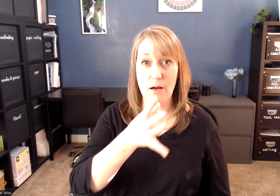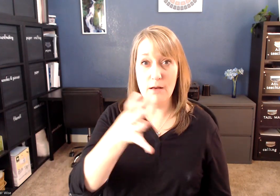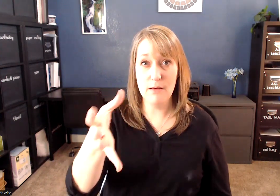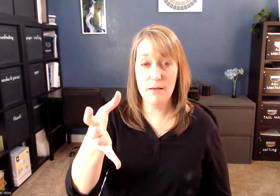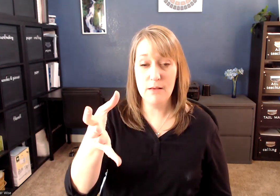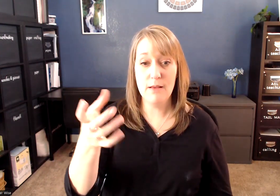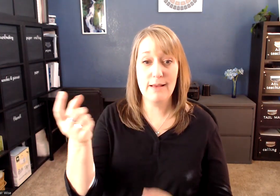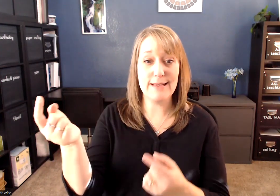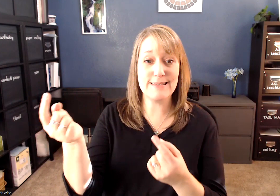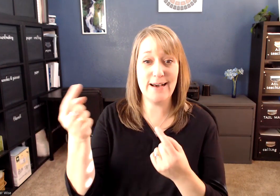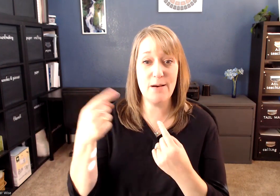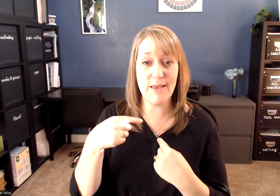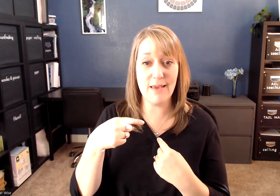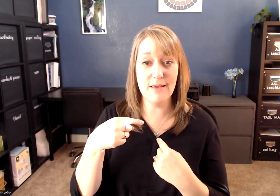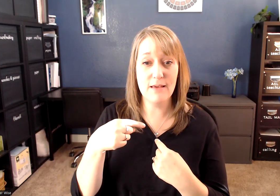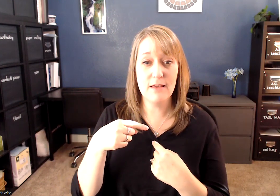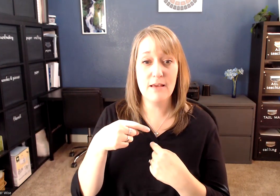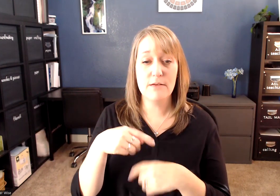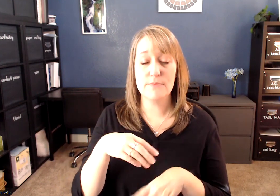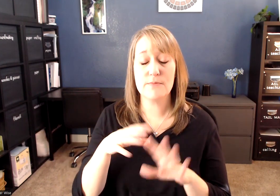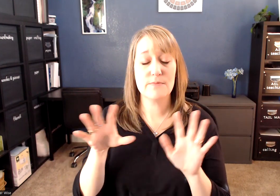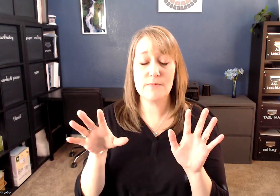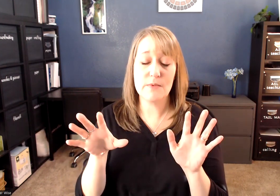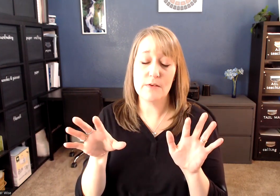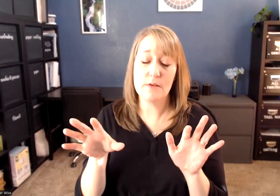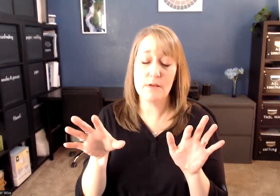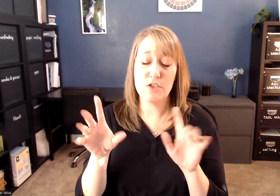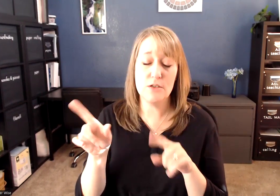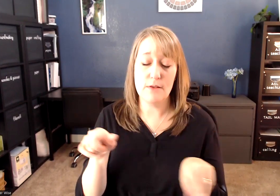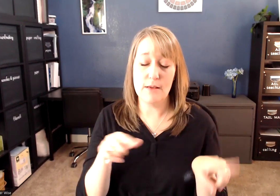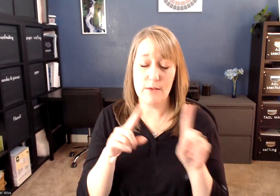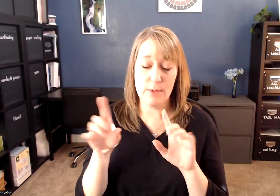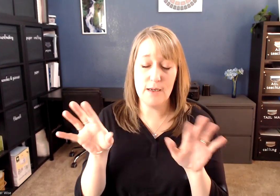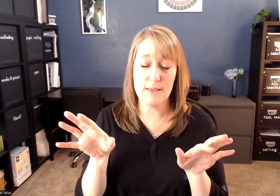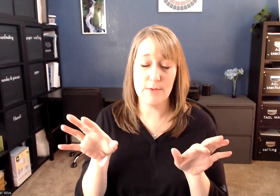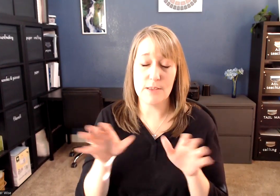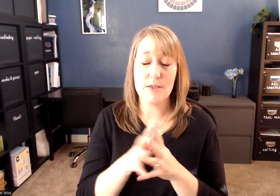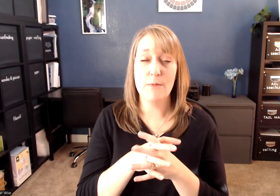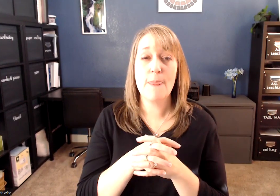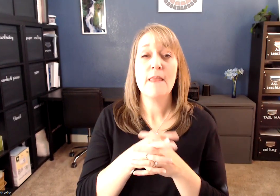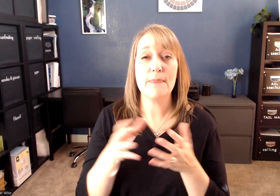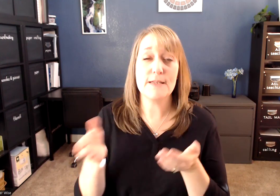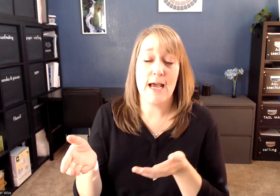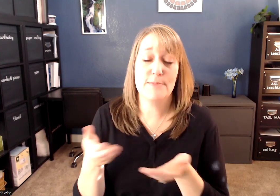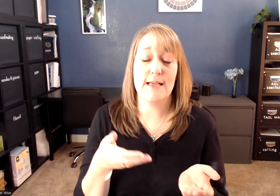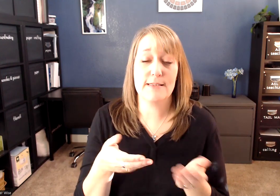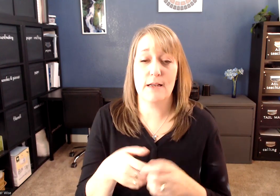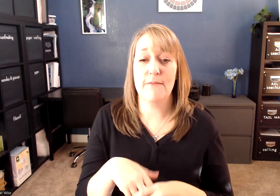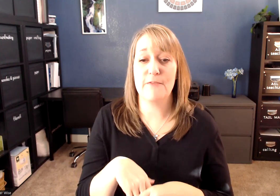grandma is coming. I should do that the other way. I did that wrong. So the time sign is going to come first.